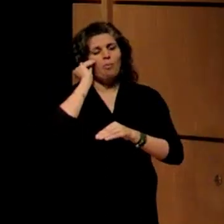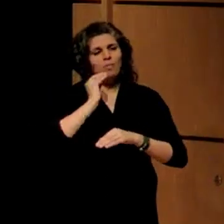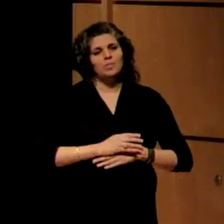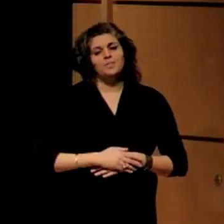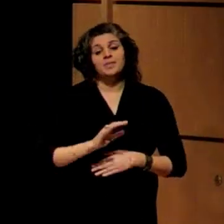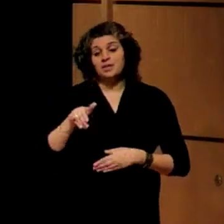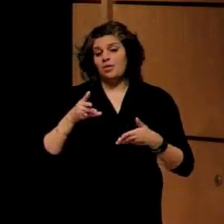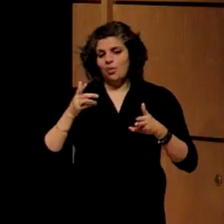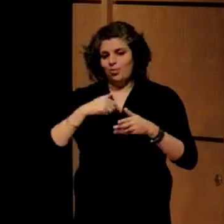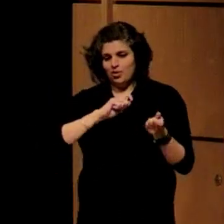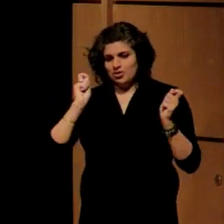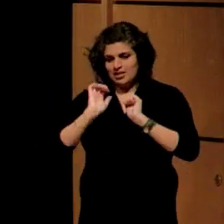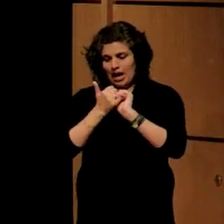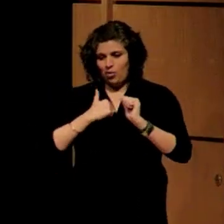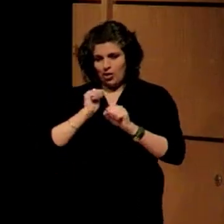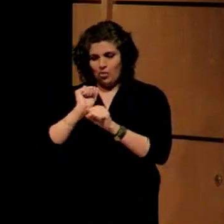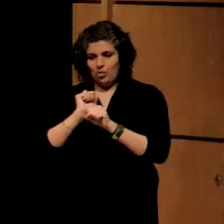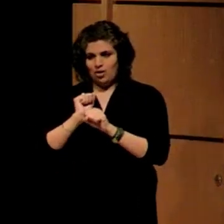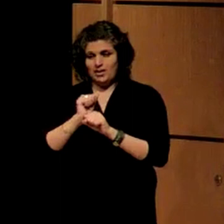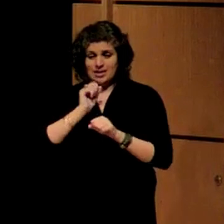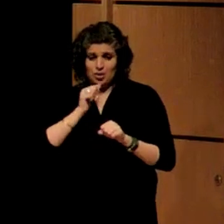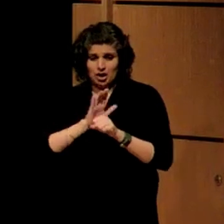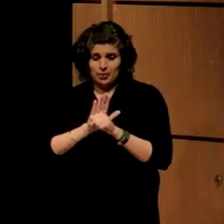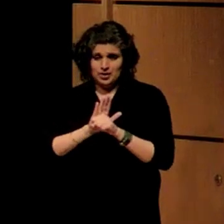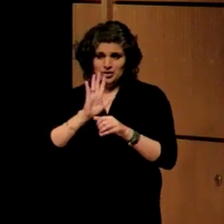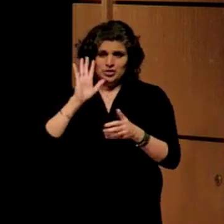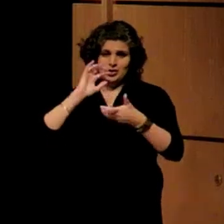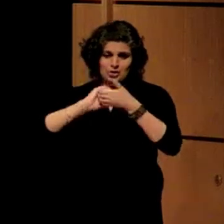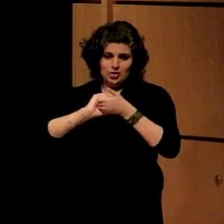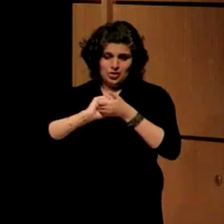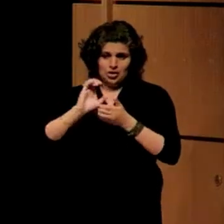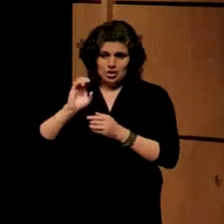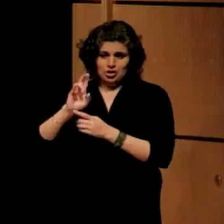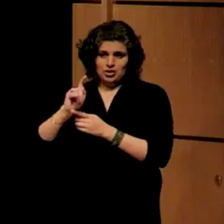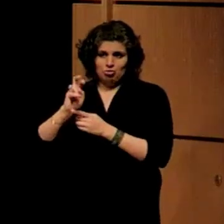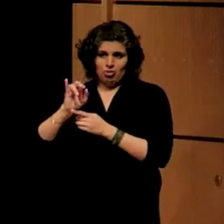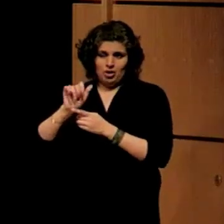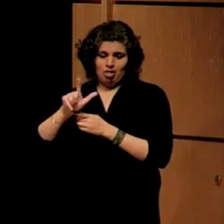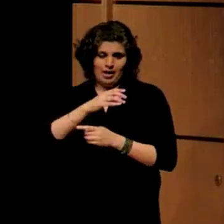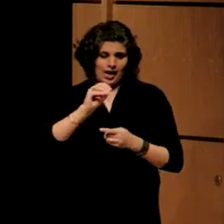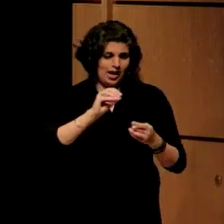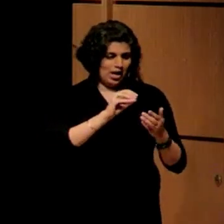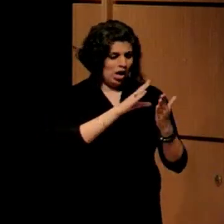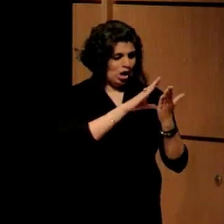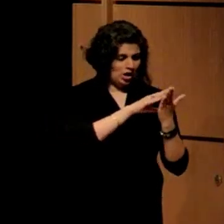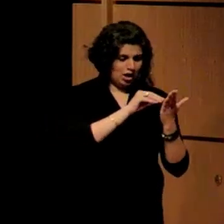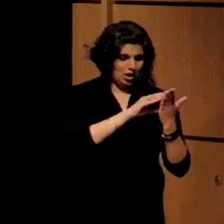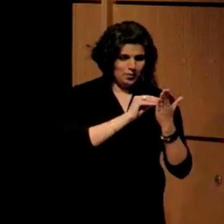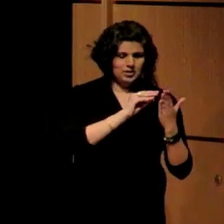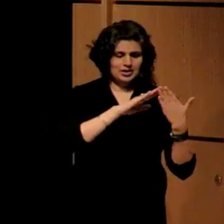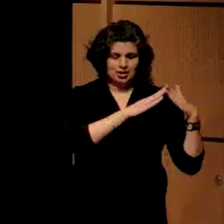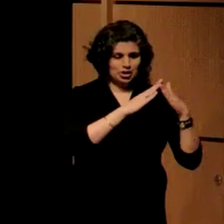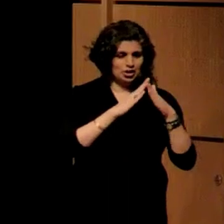Another way we are changing the way we work is through our commitment to joint curatorial and learning and community partnership staff